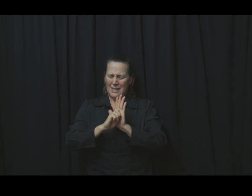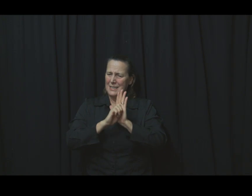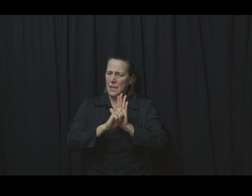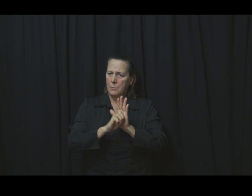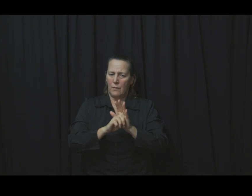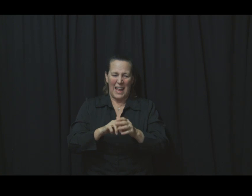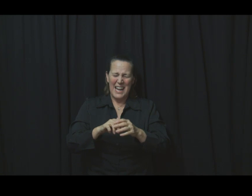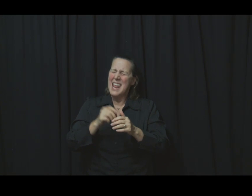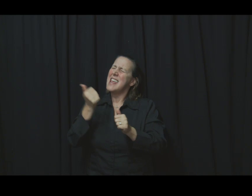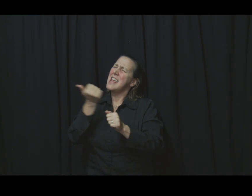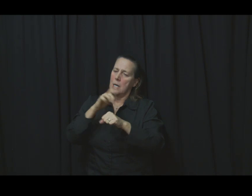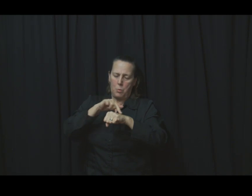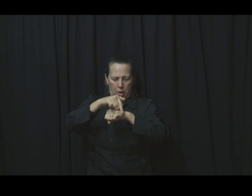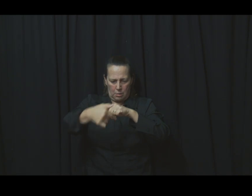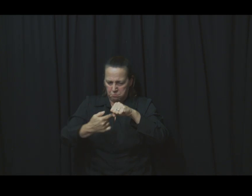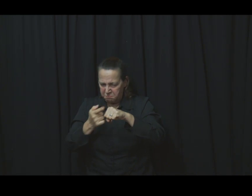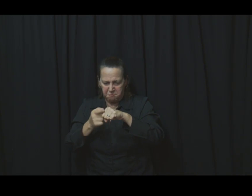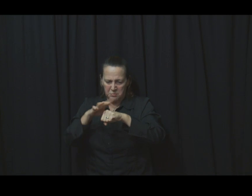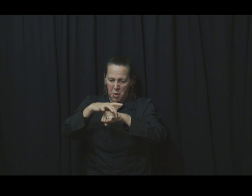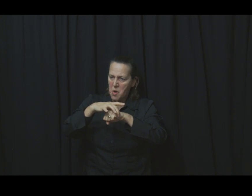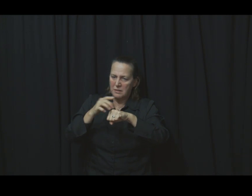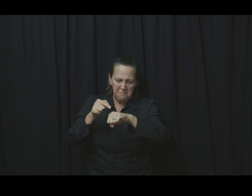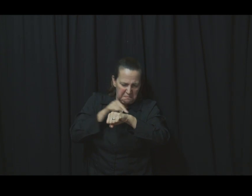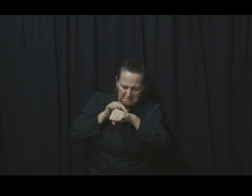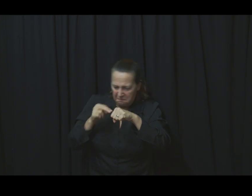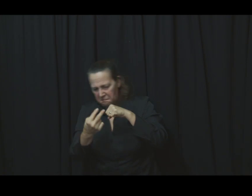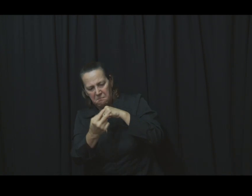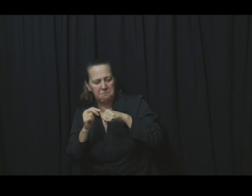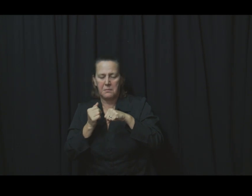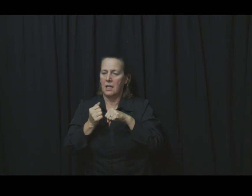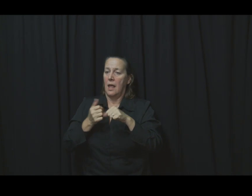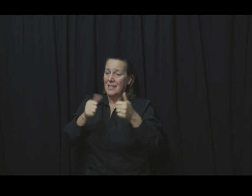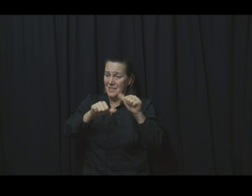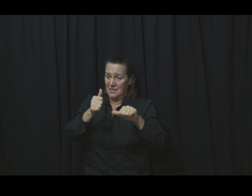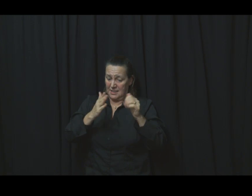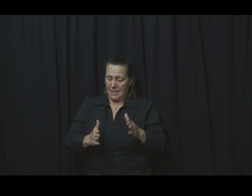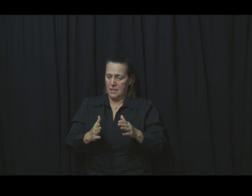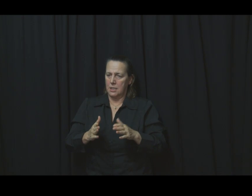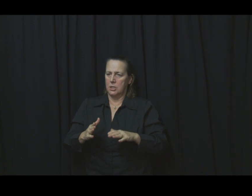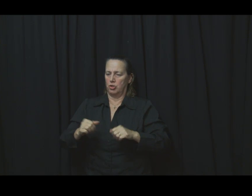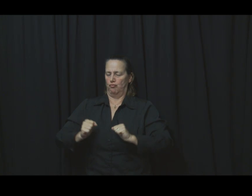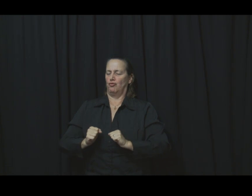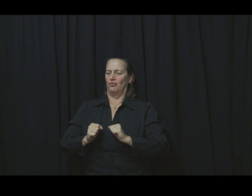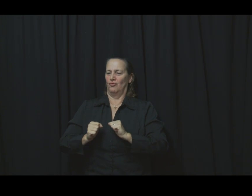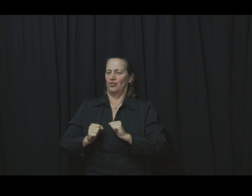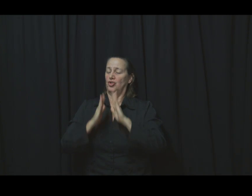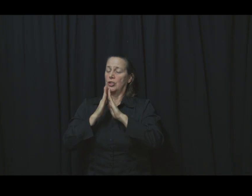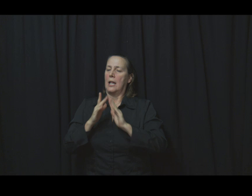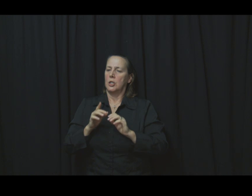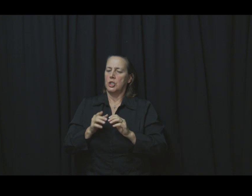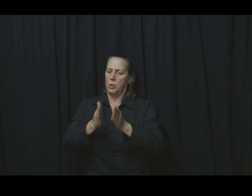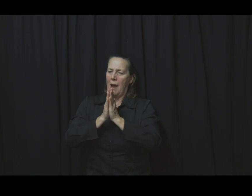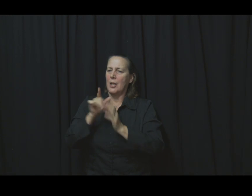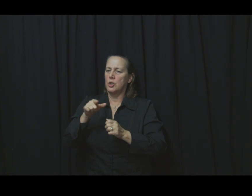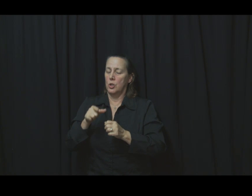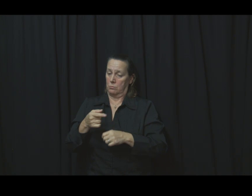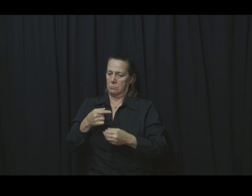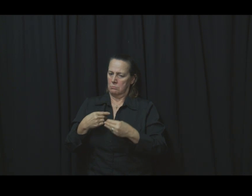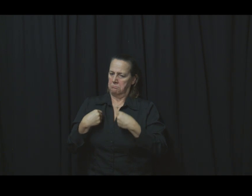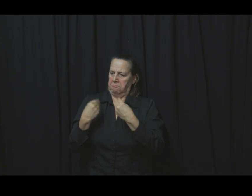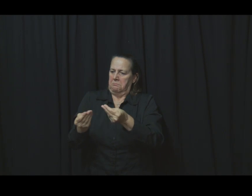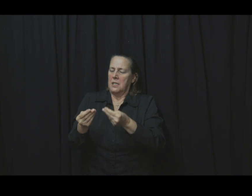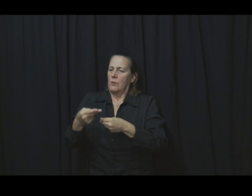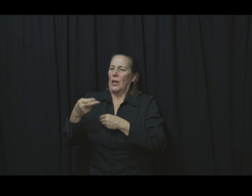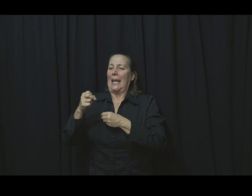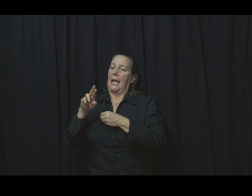anywhere in the world, the scientists of the world challenge you. They would embrace you. You would be a hero. You would change the world if you could find